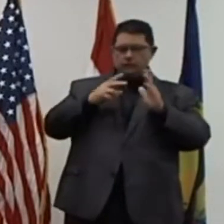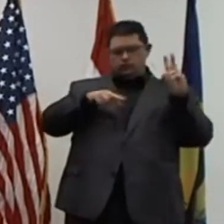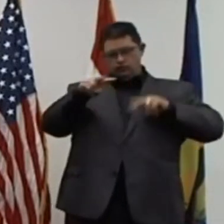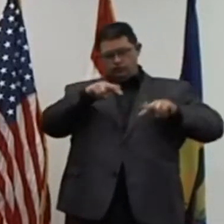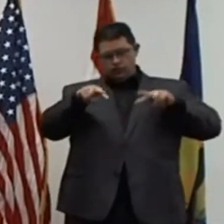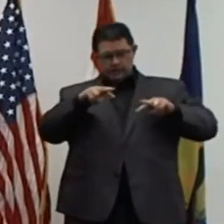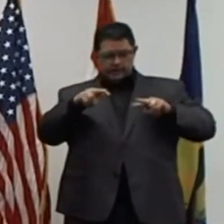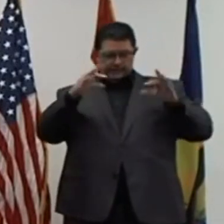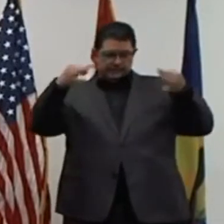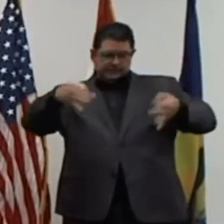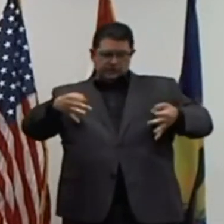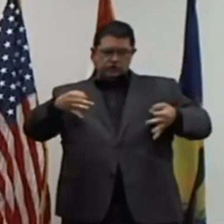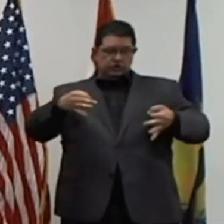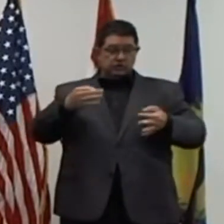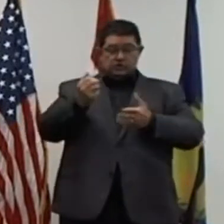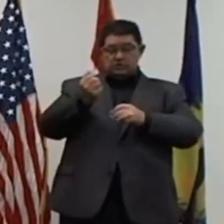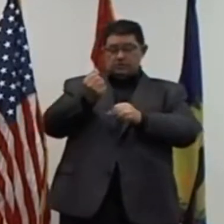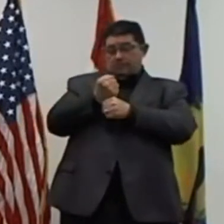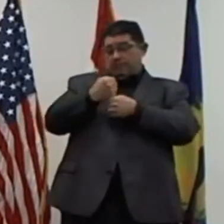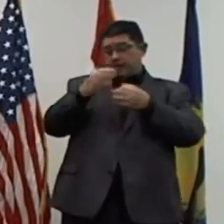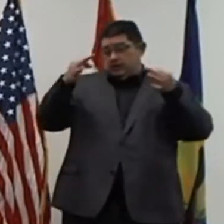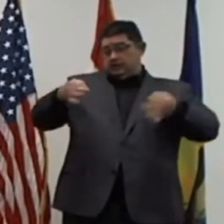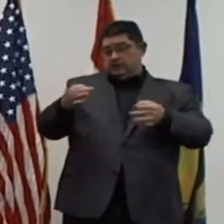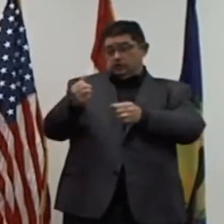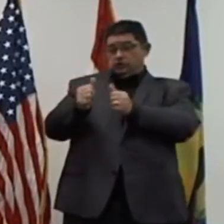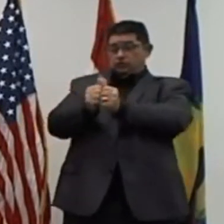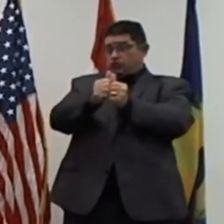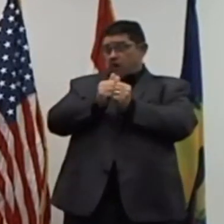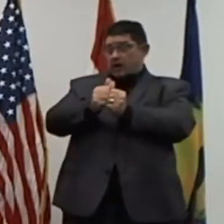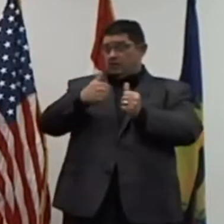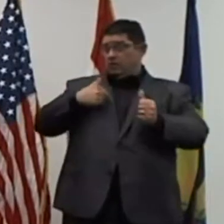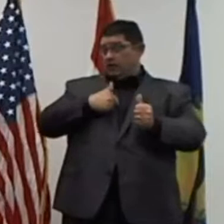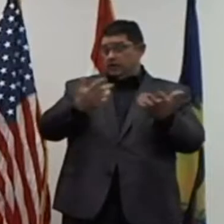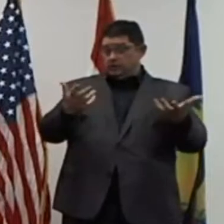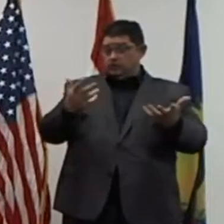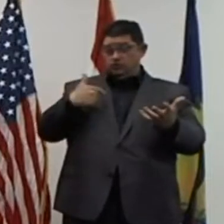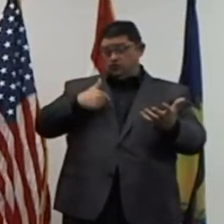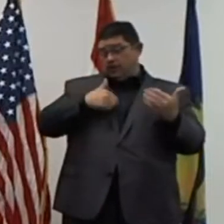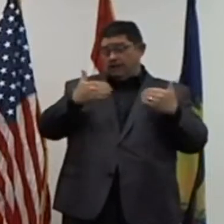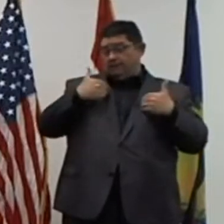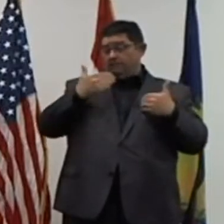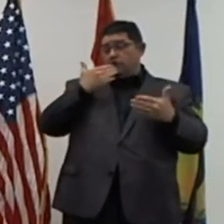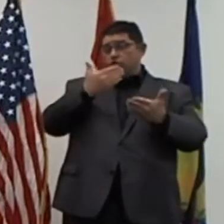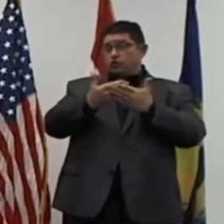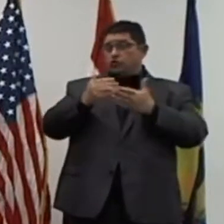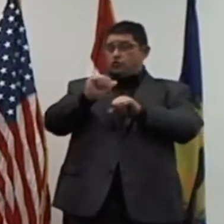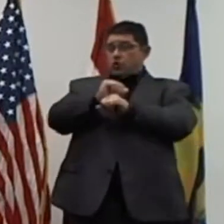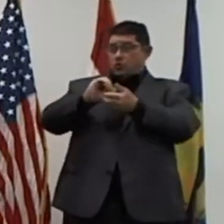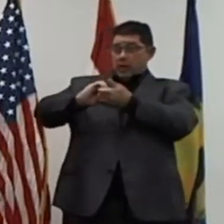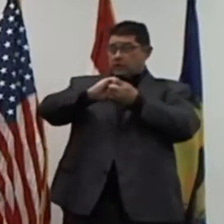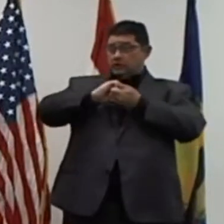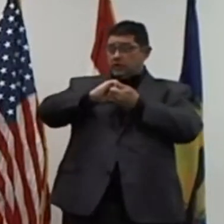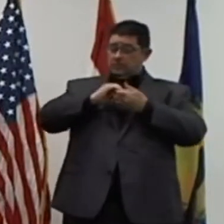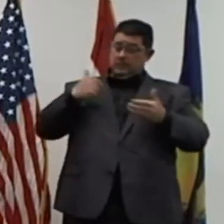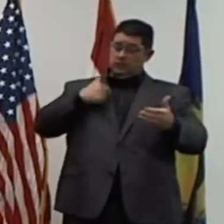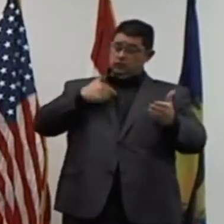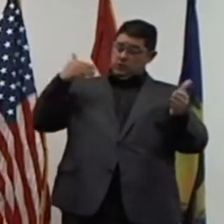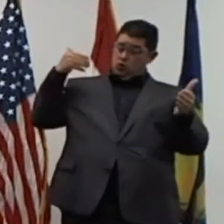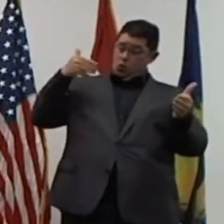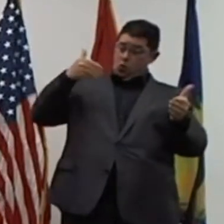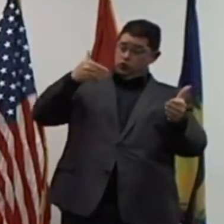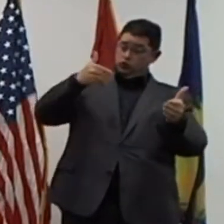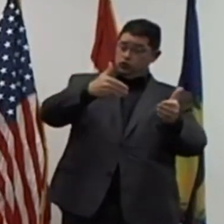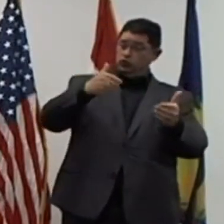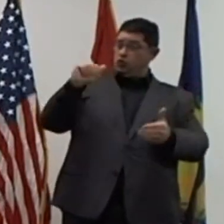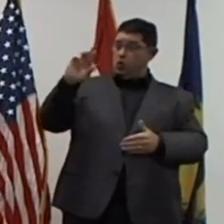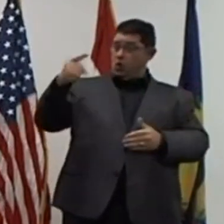many times making those decisions together with us. And we have a very good working relationship. So as we get closer to